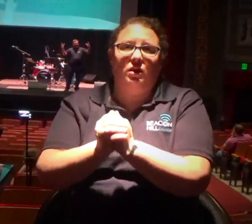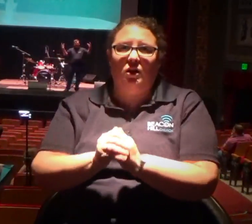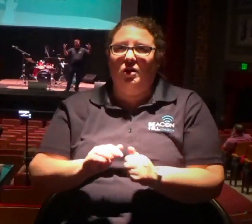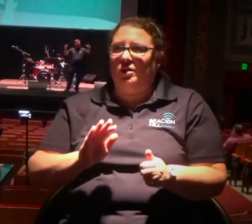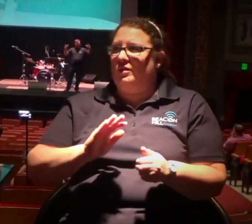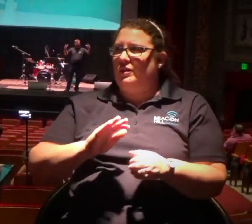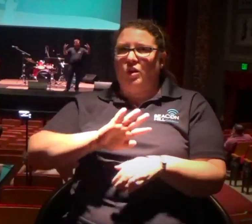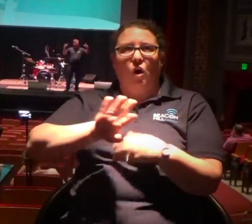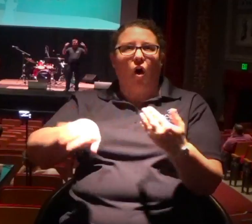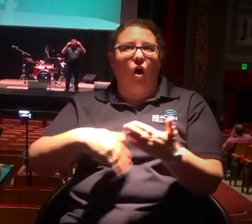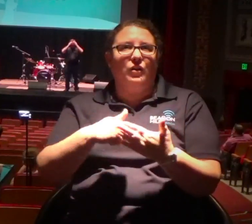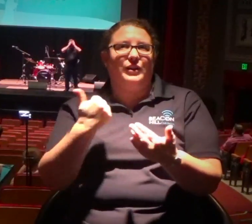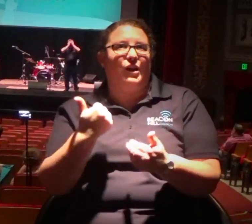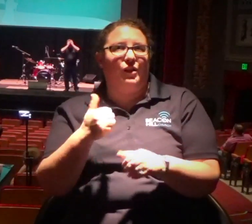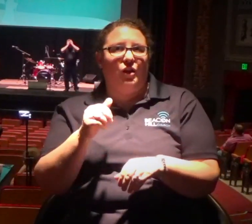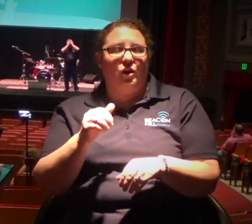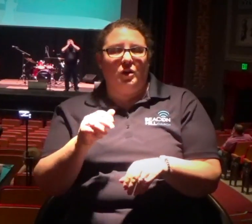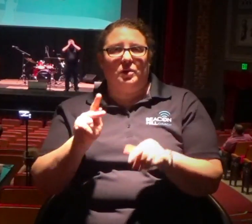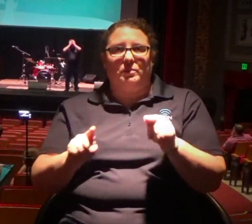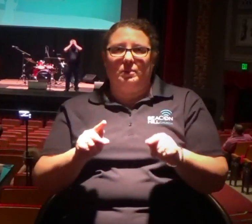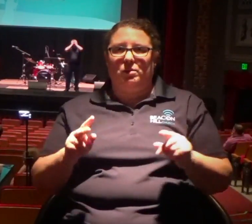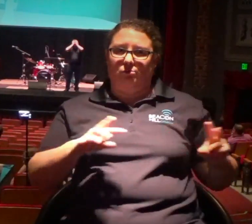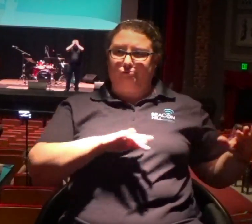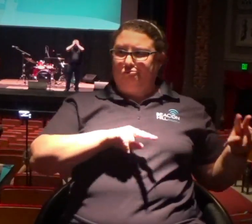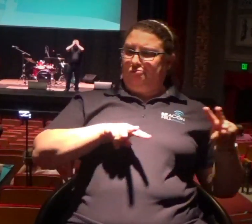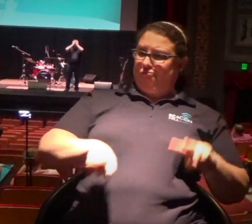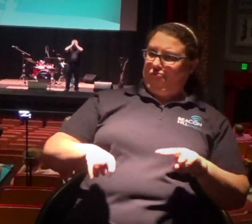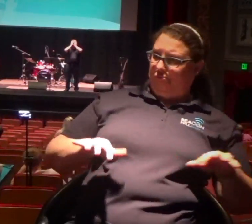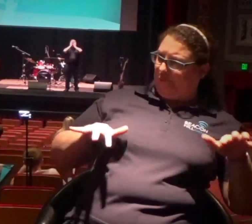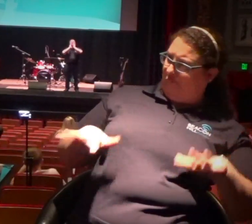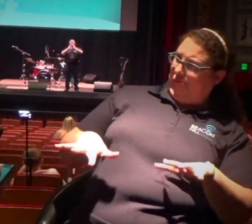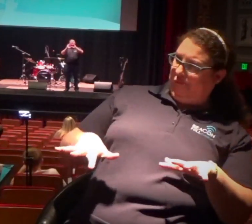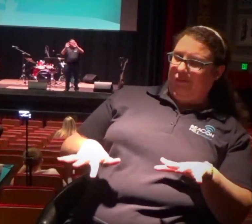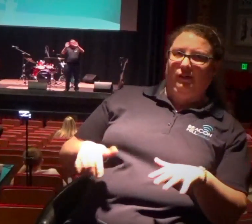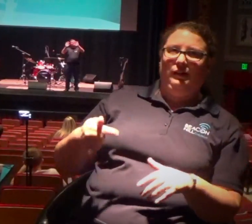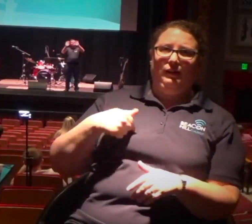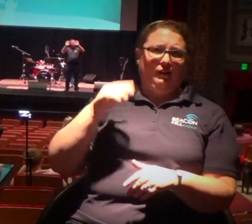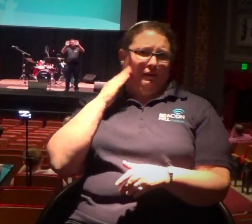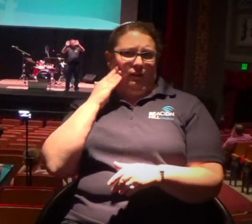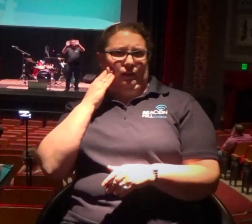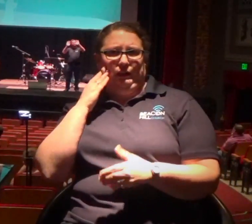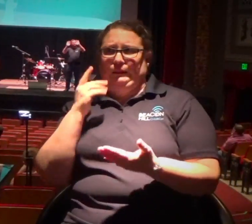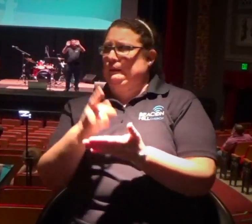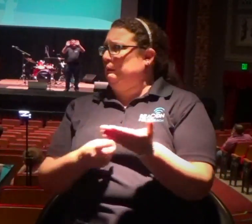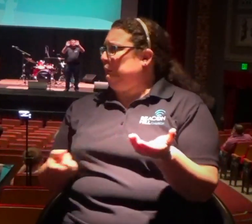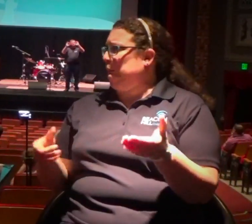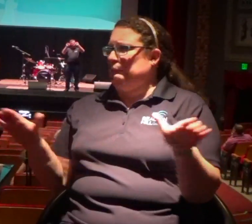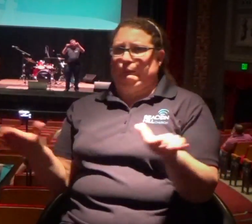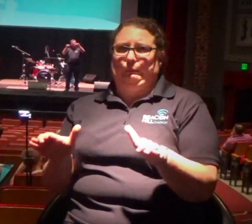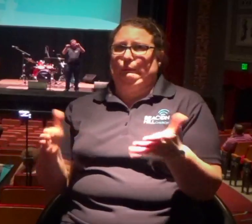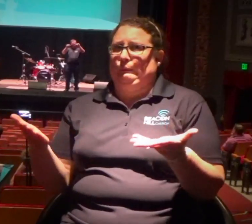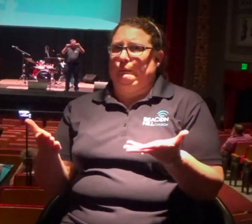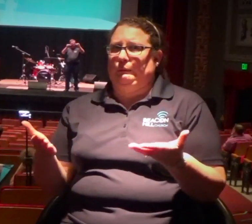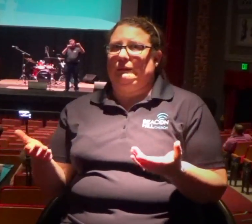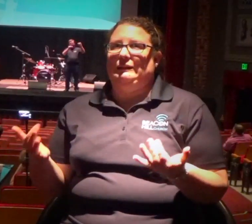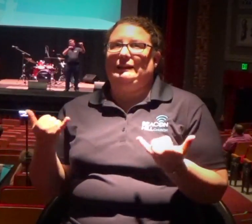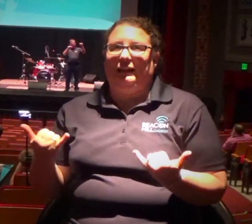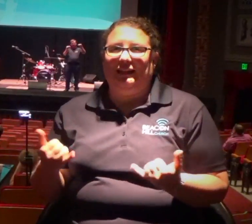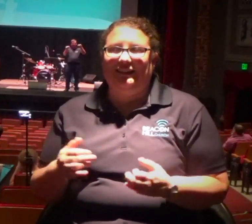at him. And I'm like, oh my gosh, I don't even know what to do right now. And so as they're staring at him, they start to yell at him